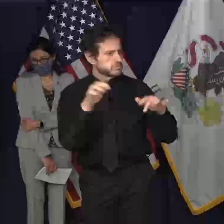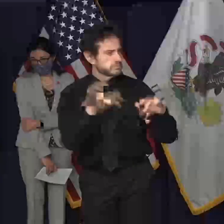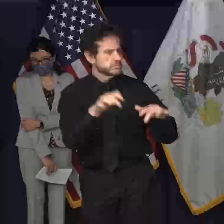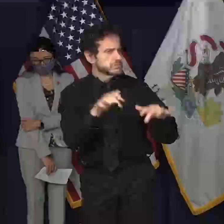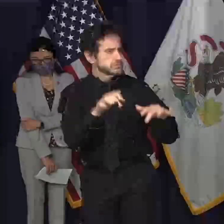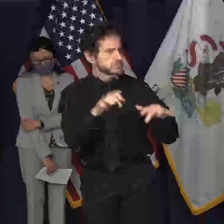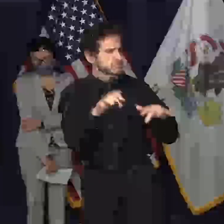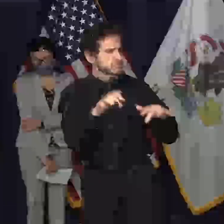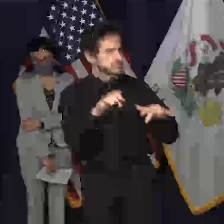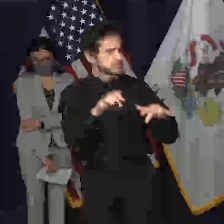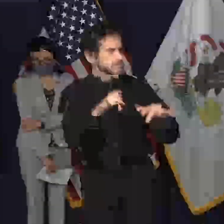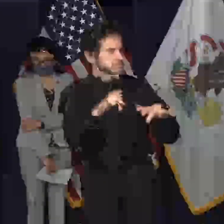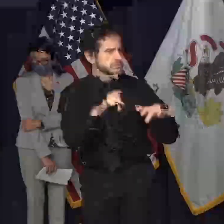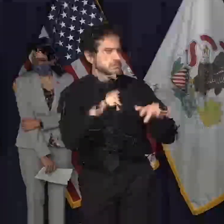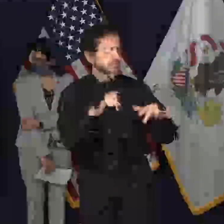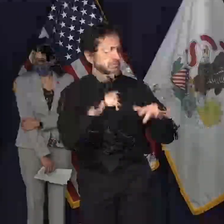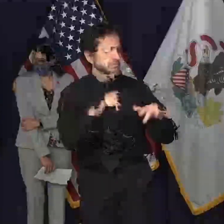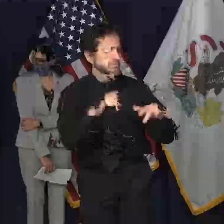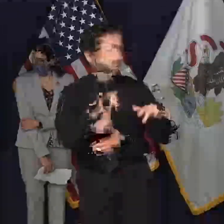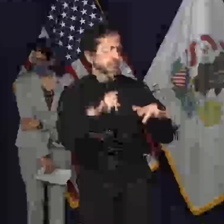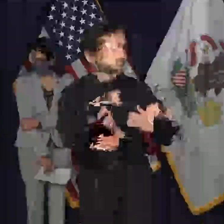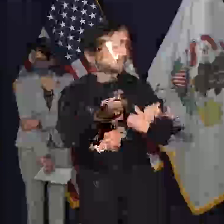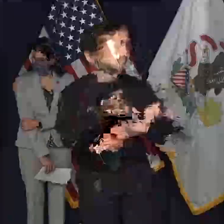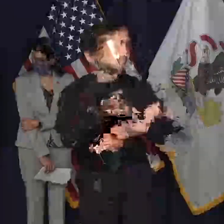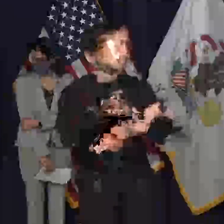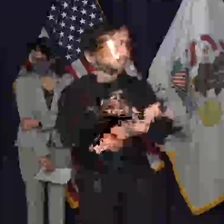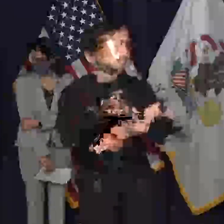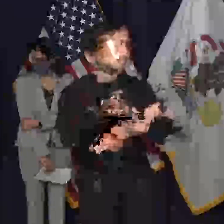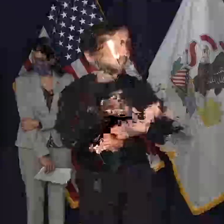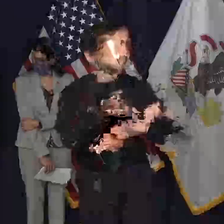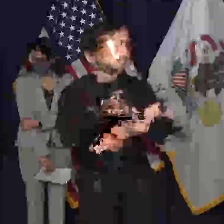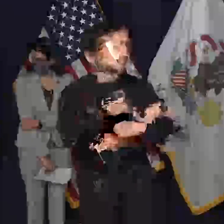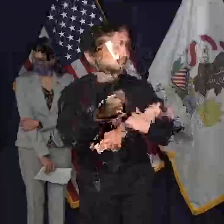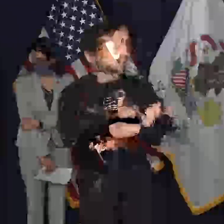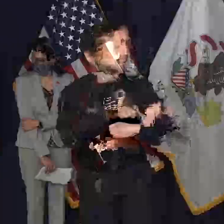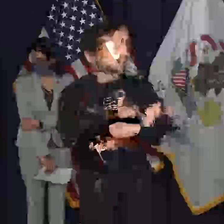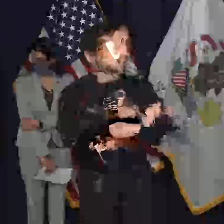there a percentage of COVID-19 fatalities that have included comorbidities?